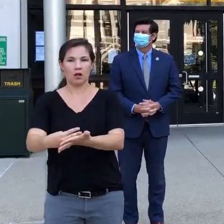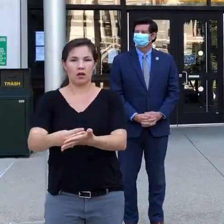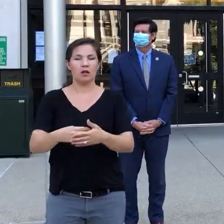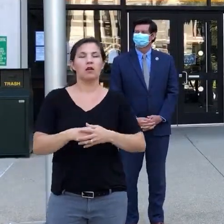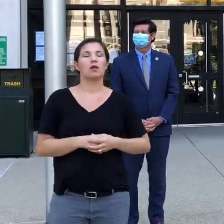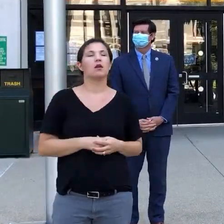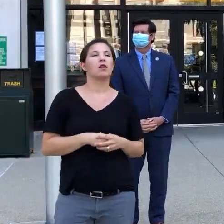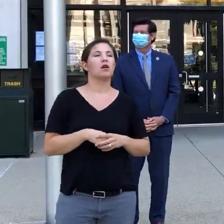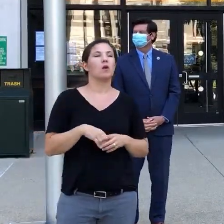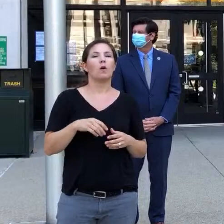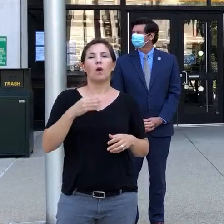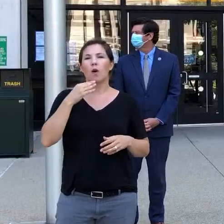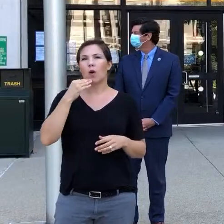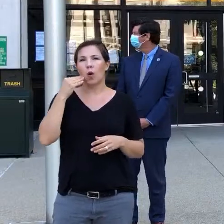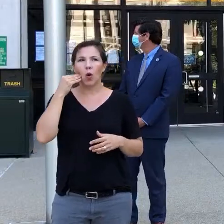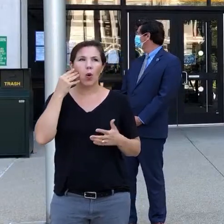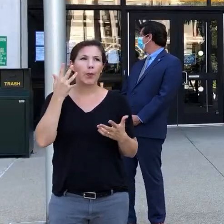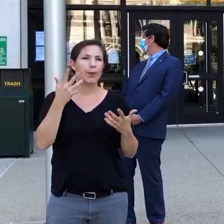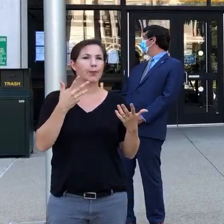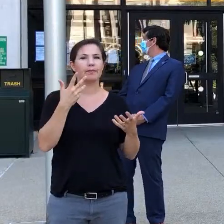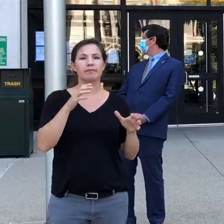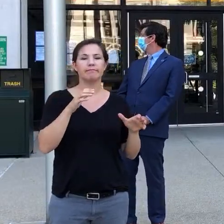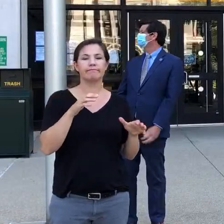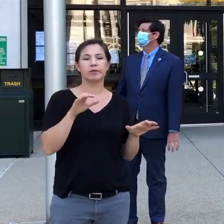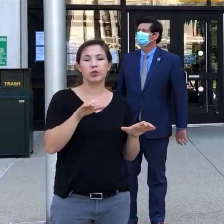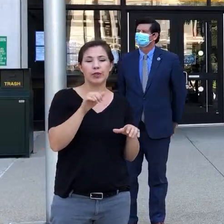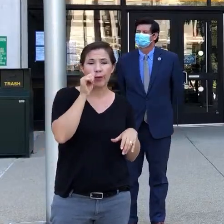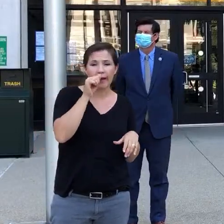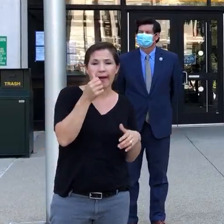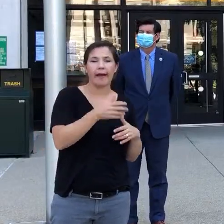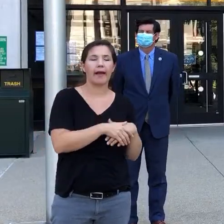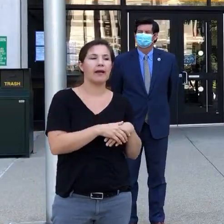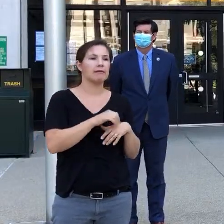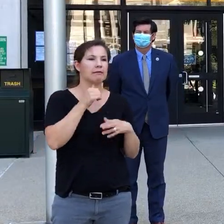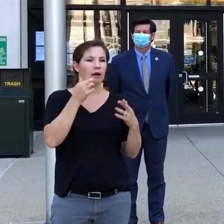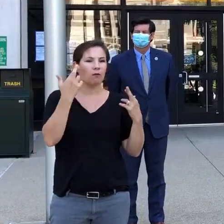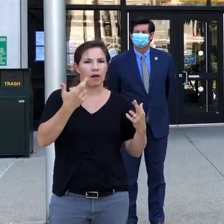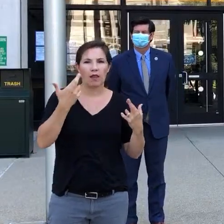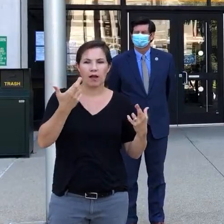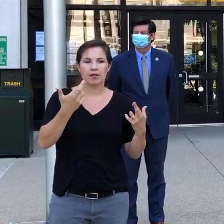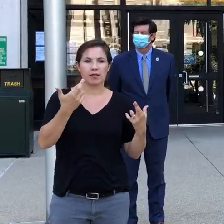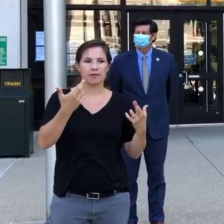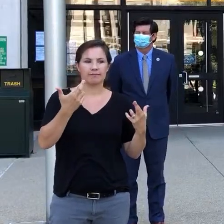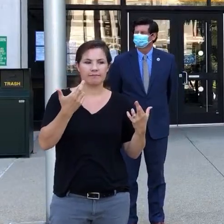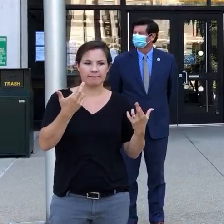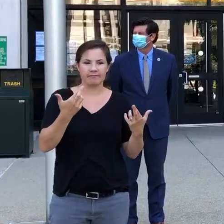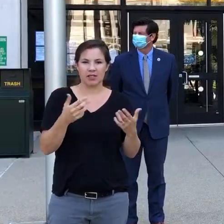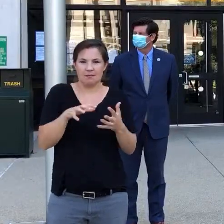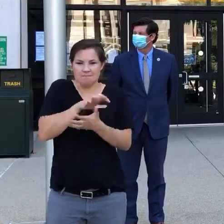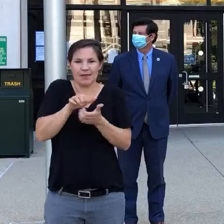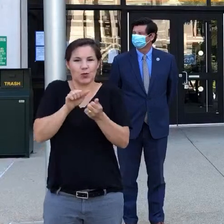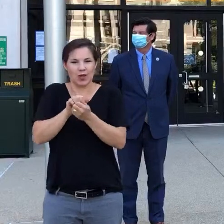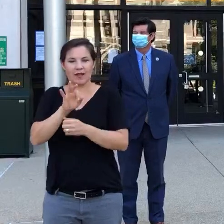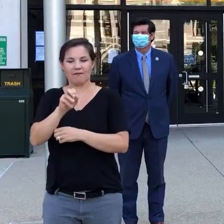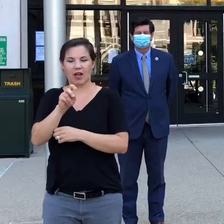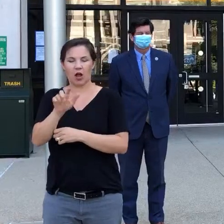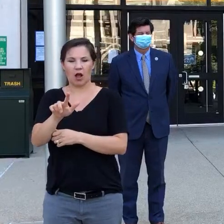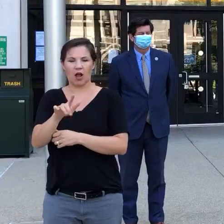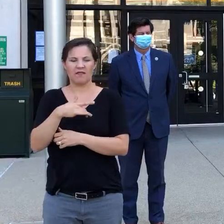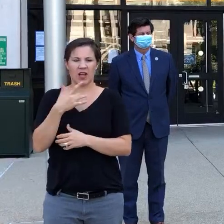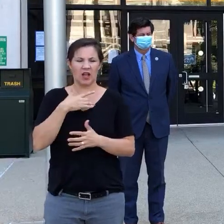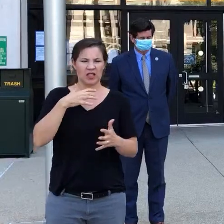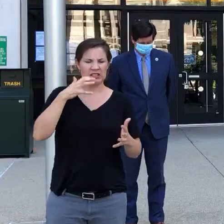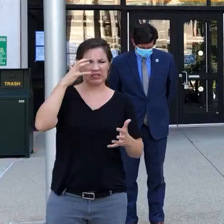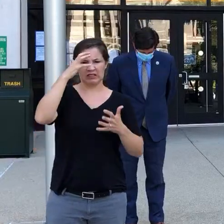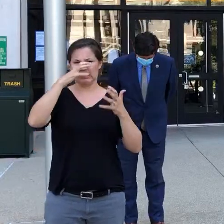or you could be home, doing some cocaine, and you not realize that that has fentanyl in it, and start to feel